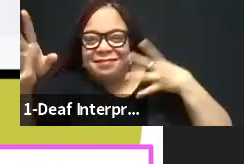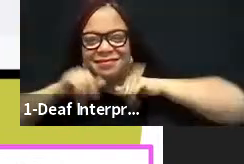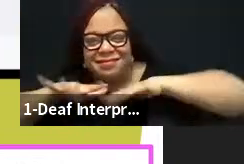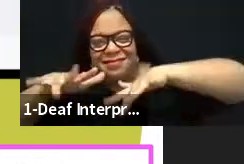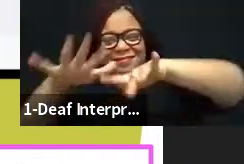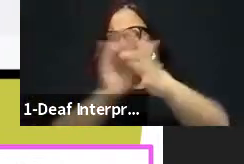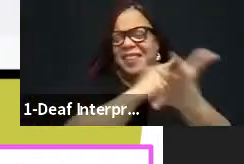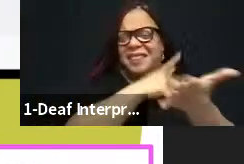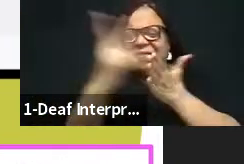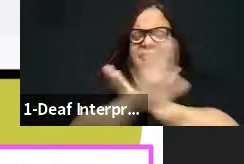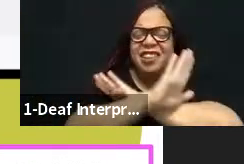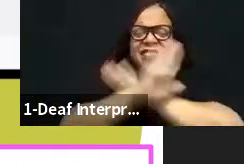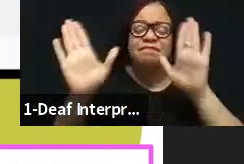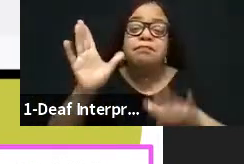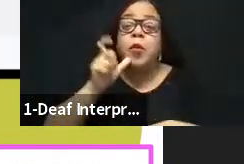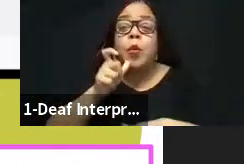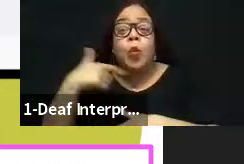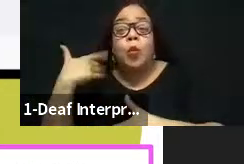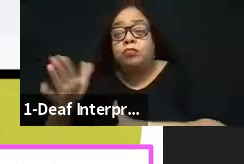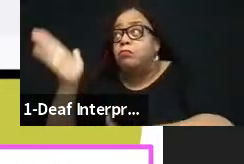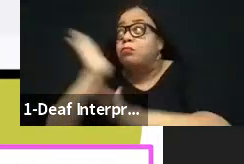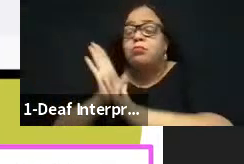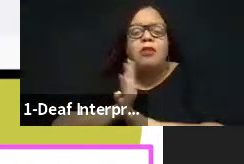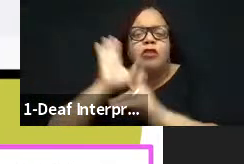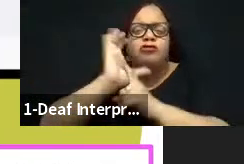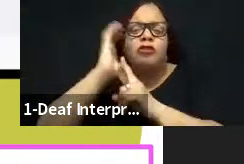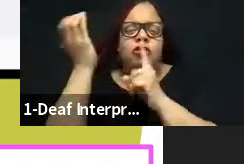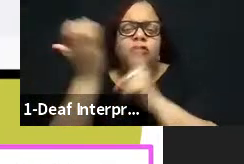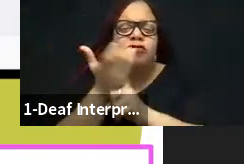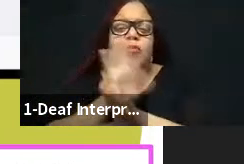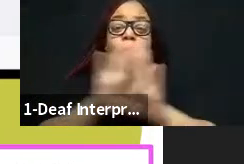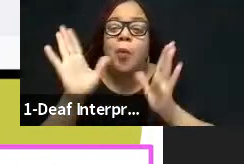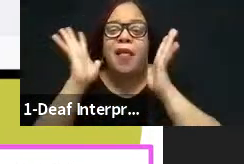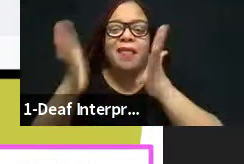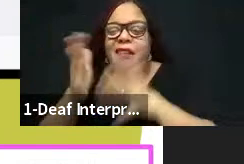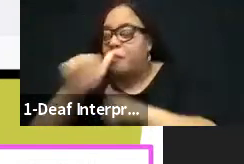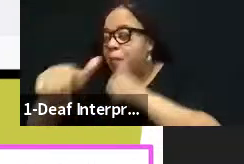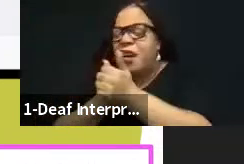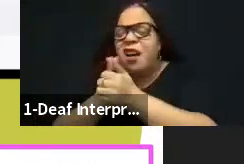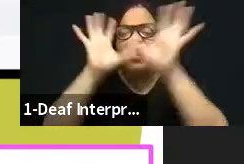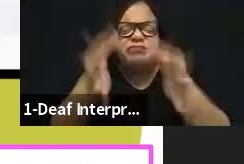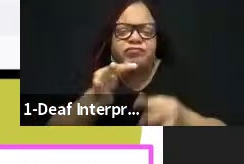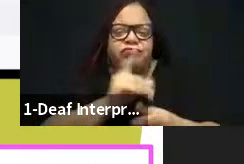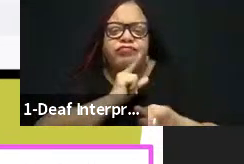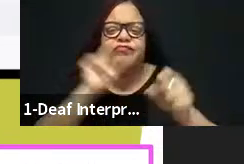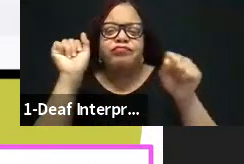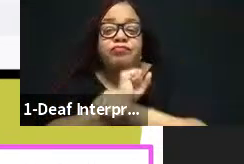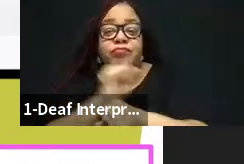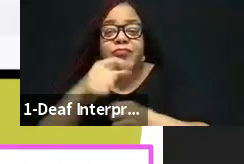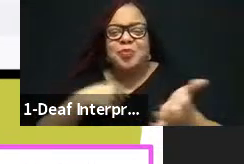we rise, rise, we on that joy ride. That joy. We stand, we rise, rise, we on that joy ride. That joy.